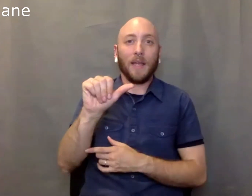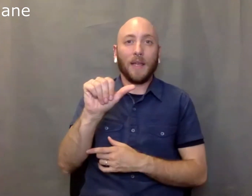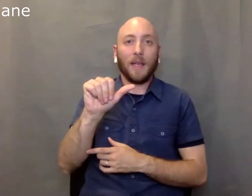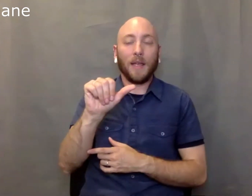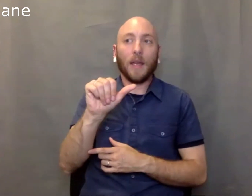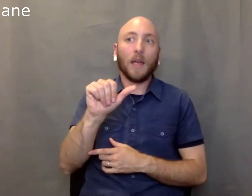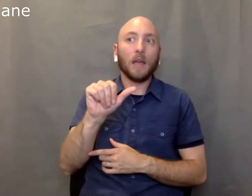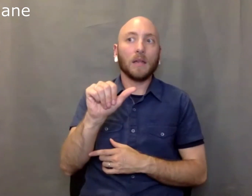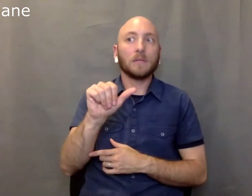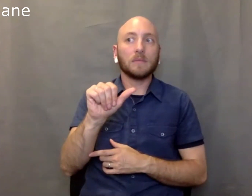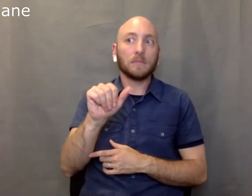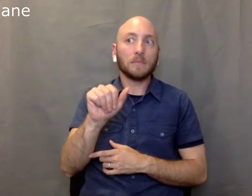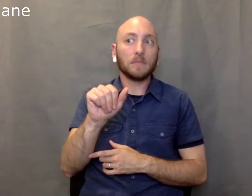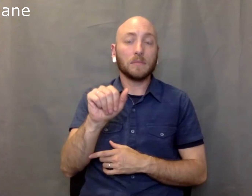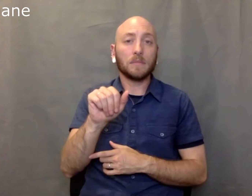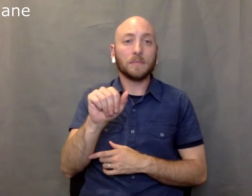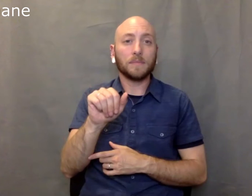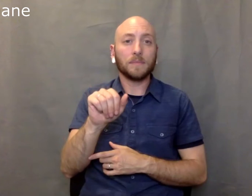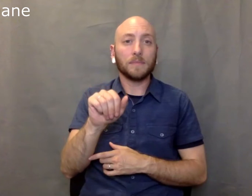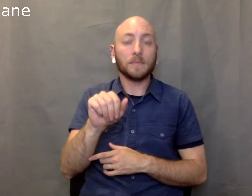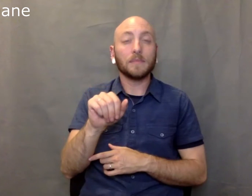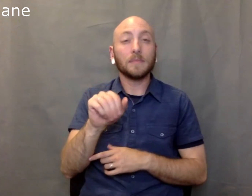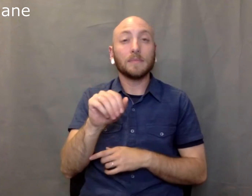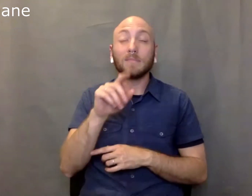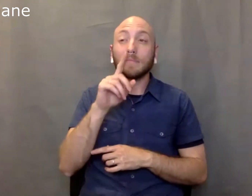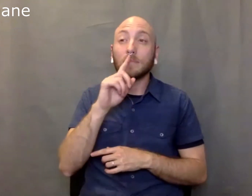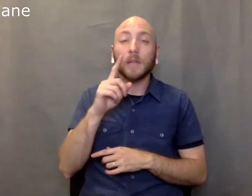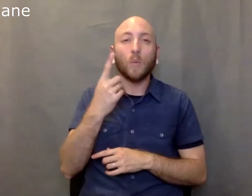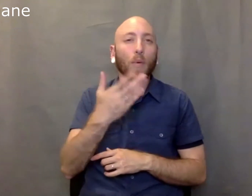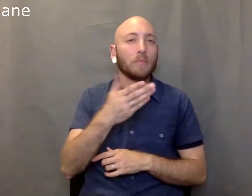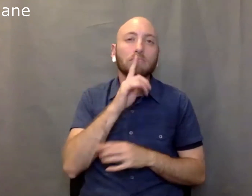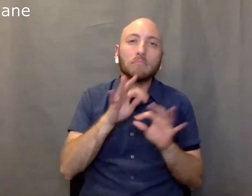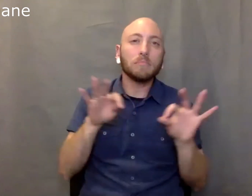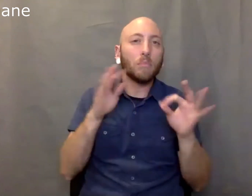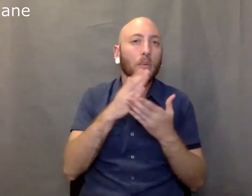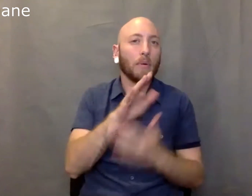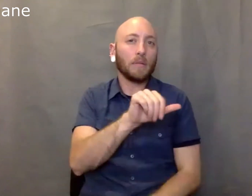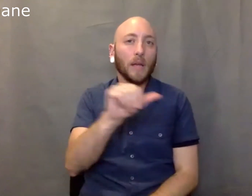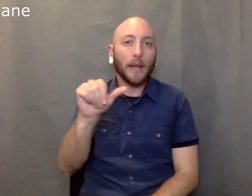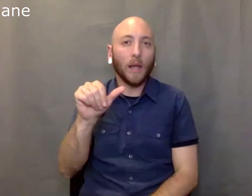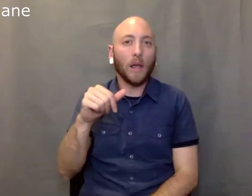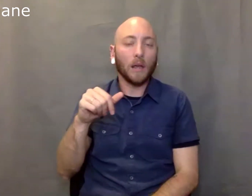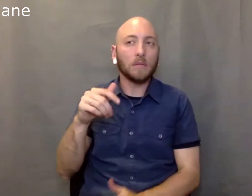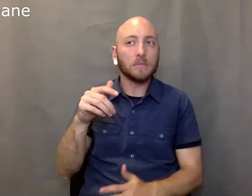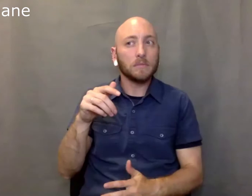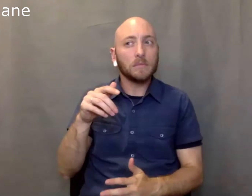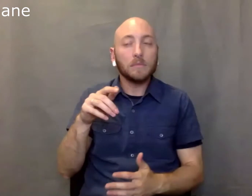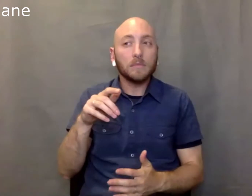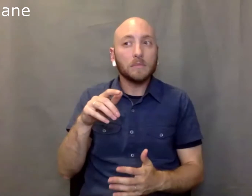certain things like, with service or helping another alcoholic in some way, you just do it.